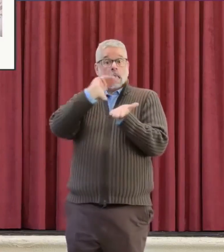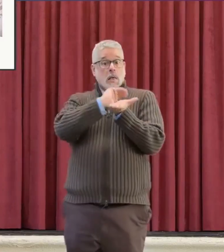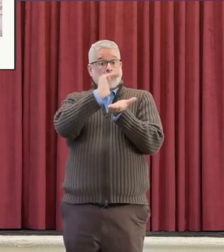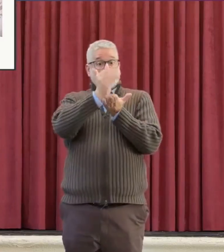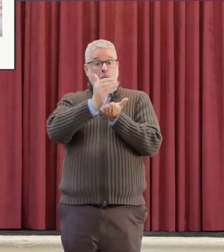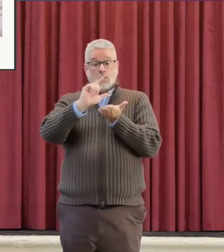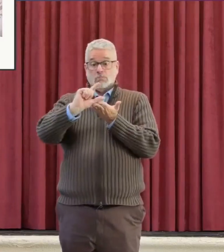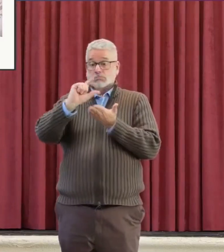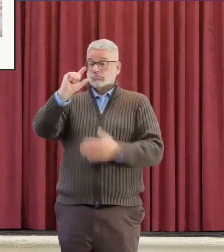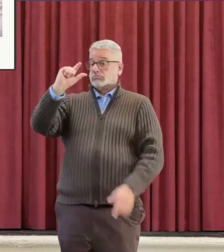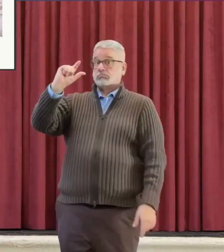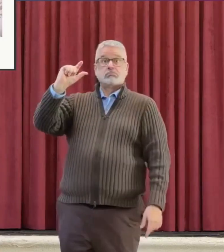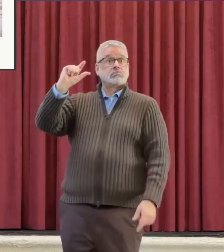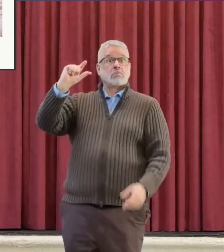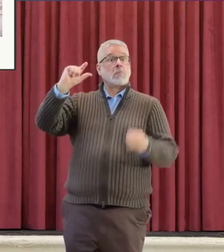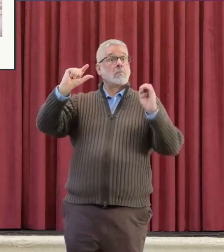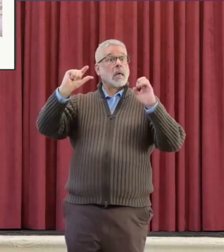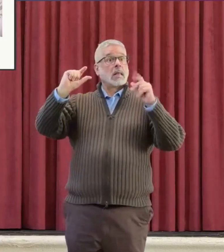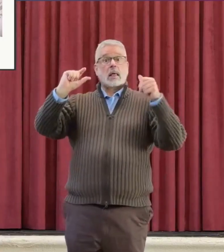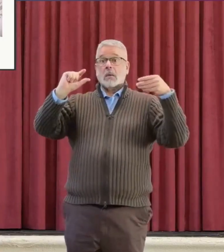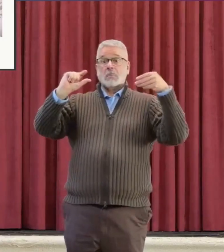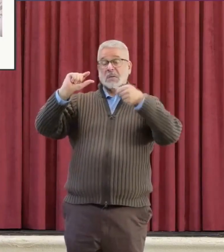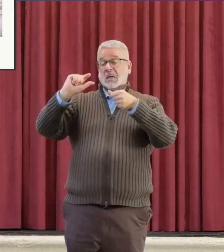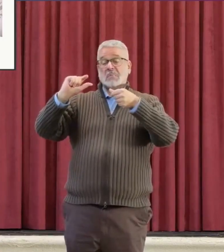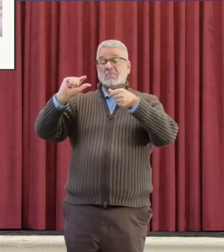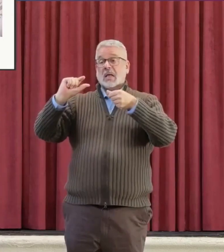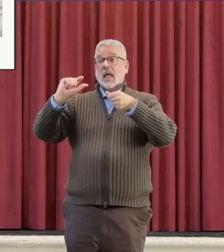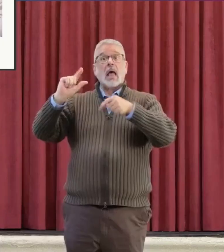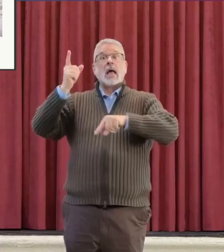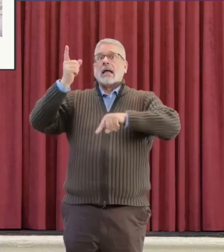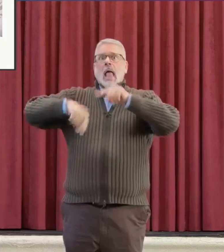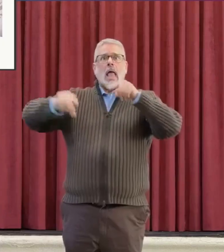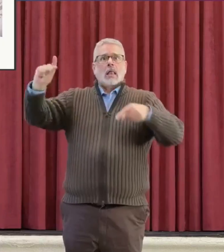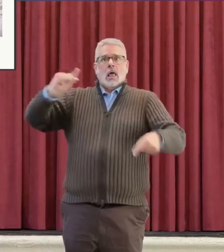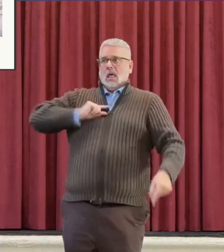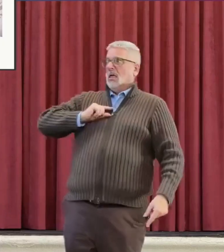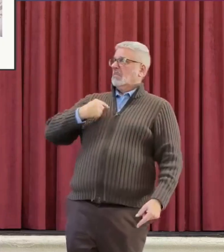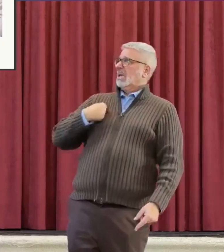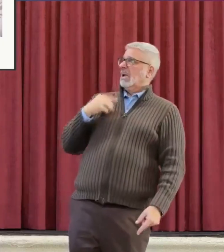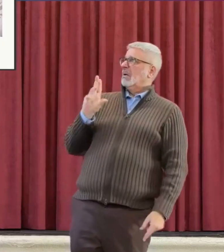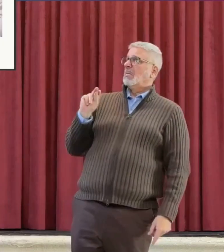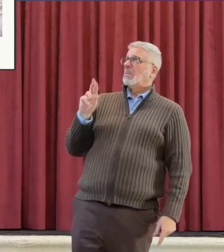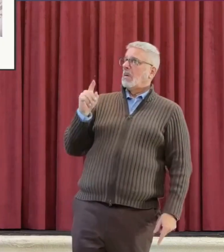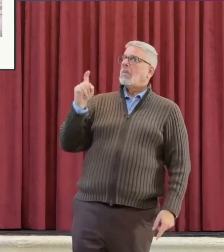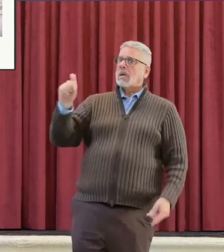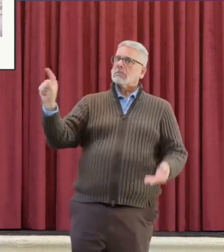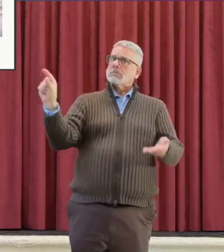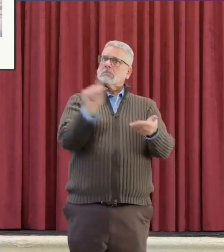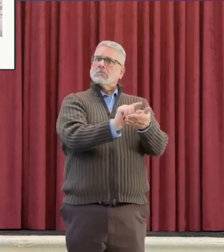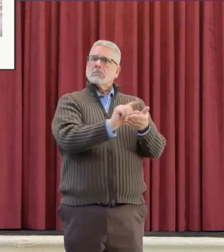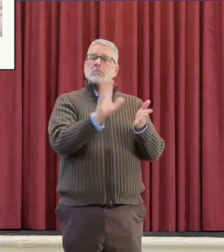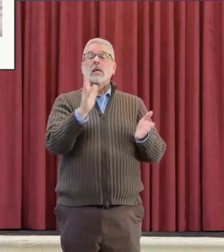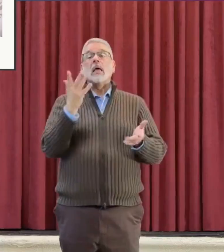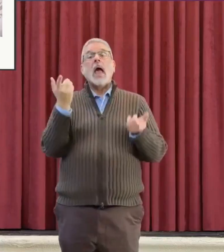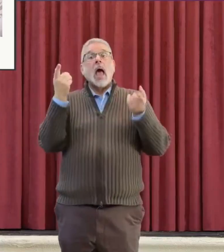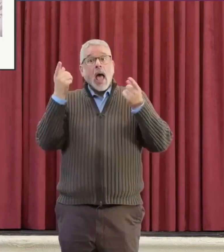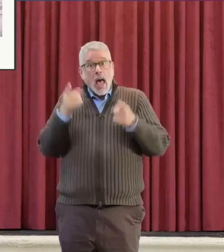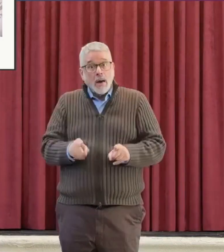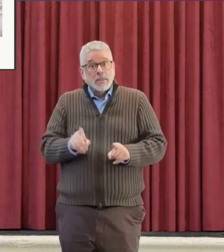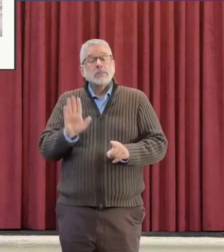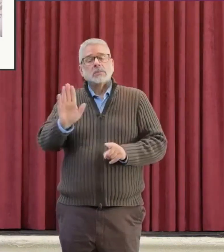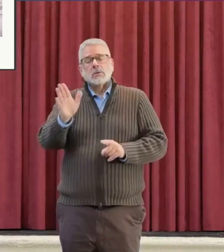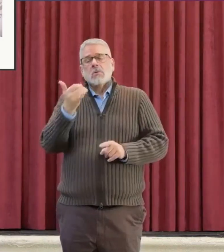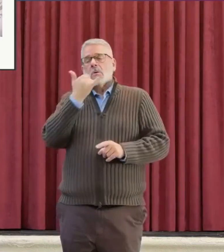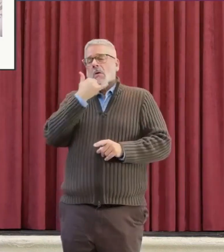that Medi-Cal didn't pay, they cannot bill you for that. And if it happens to you, please give us a